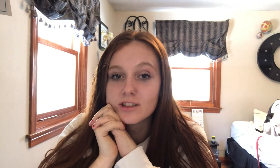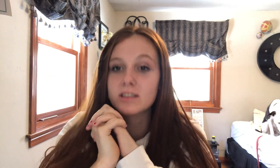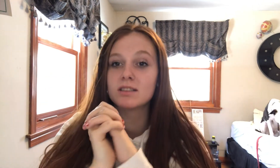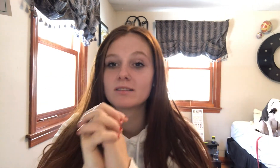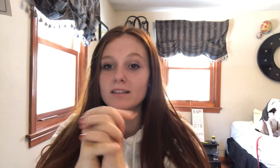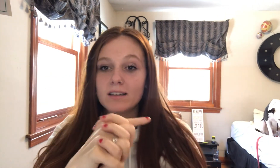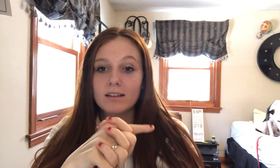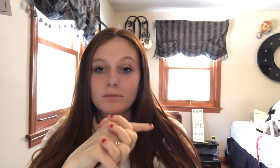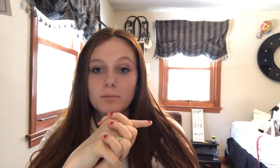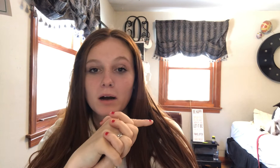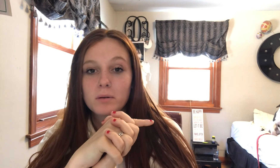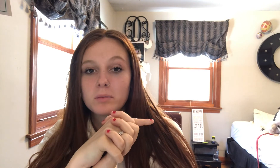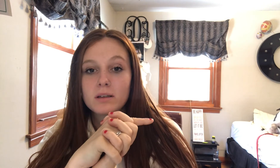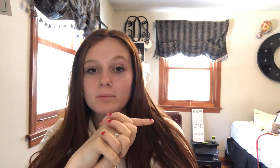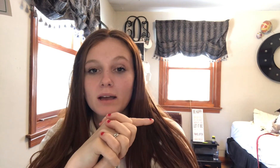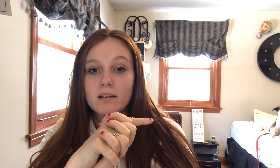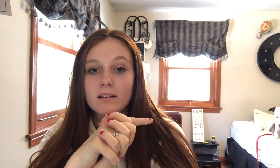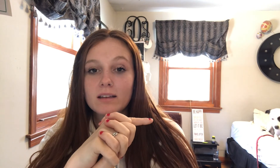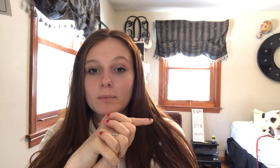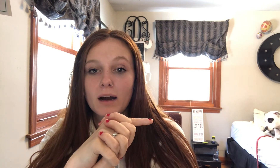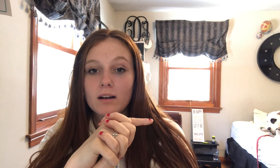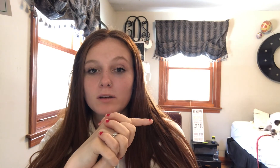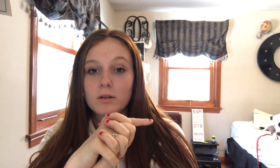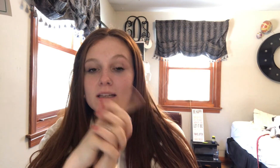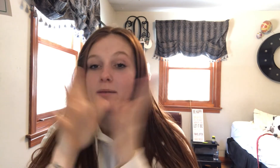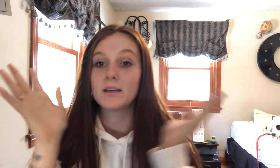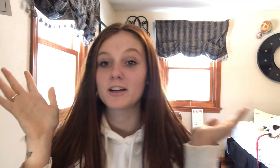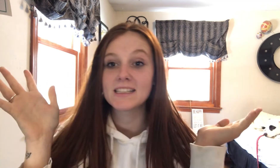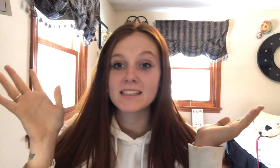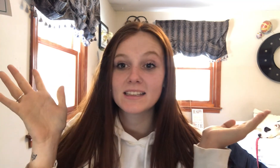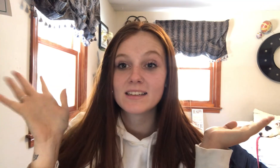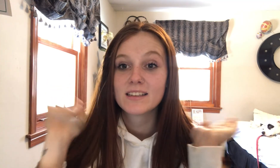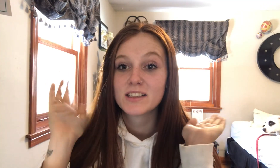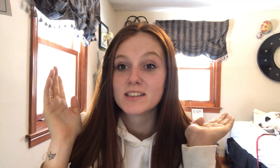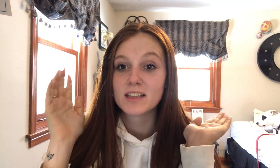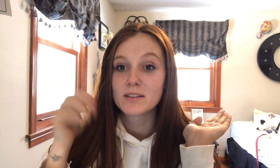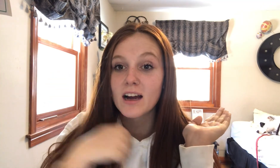just probably been in the background the whole time being crazy. So